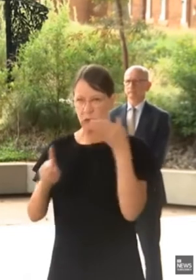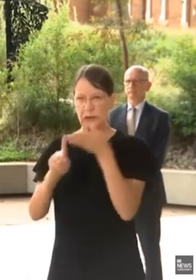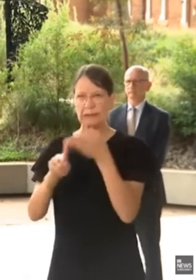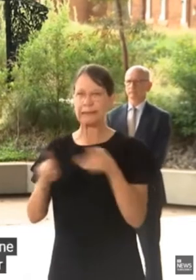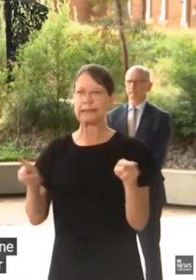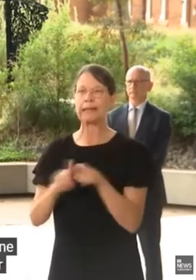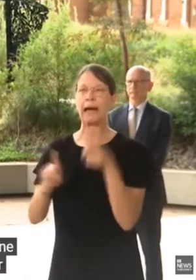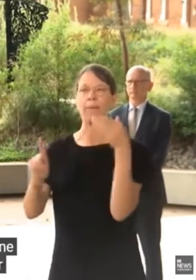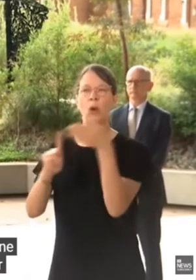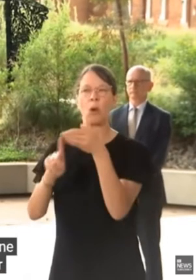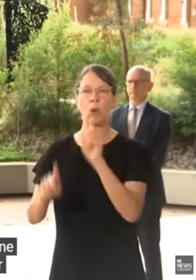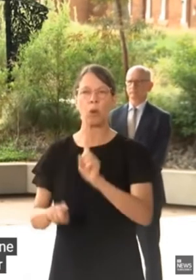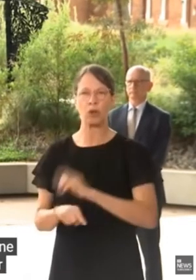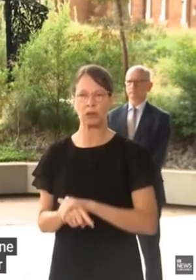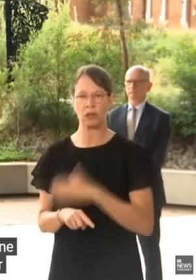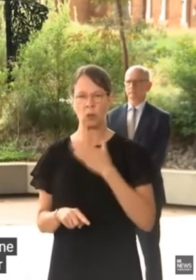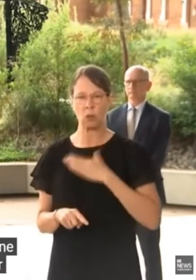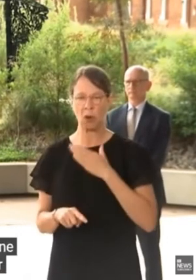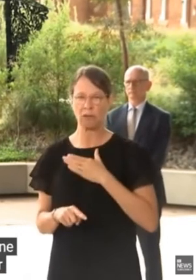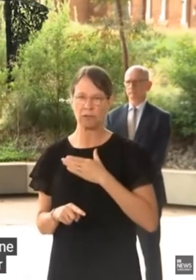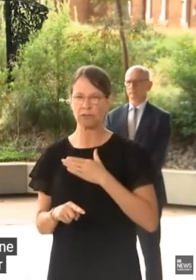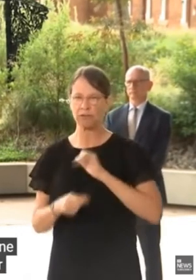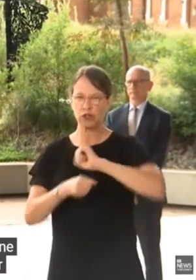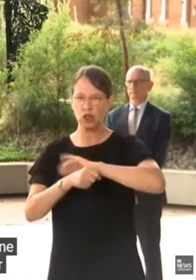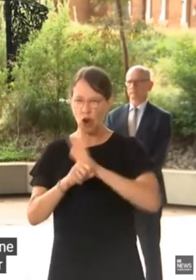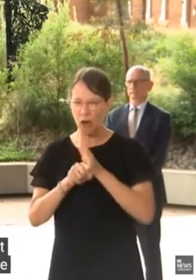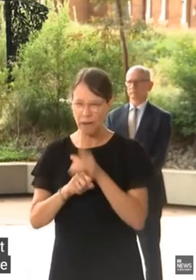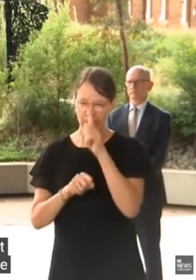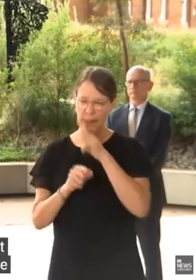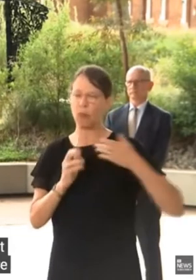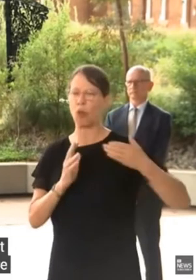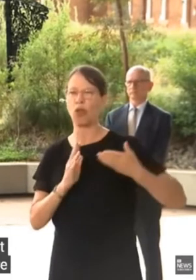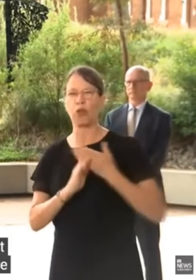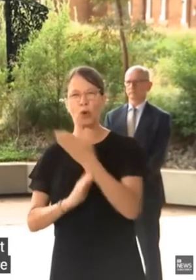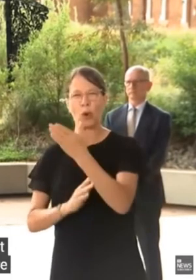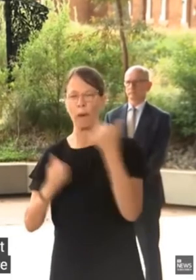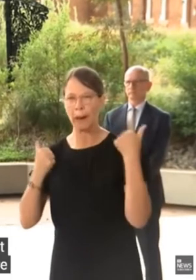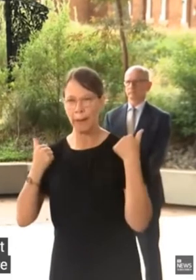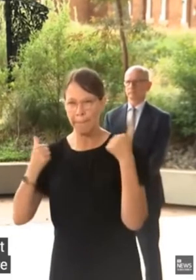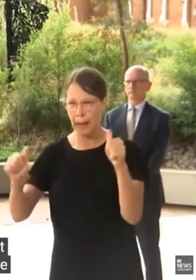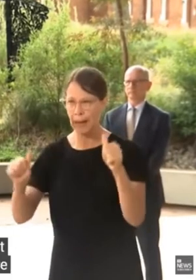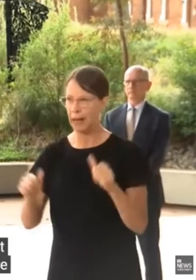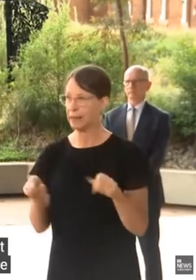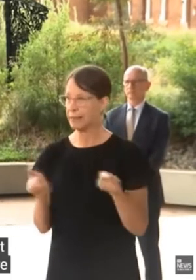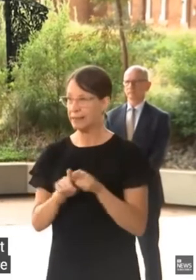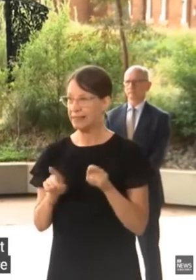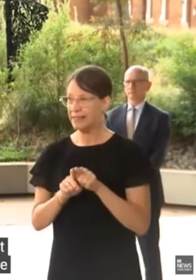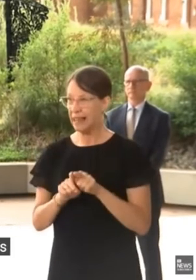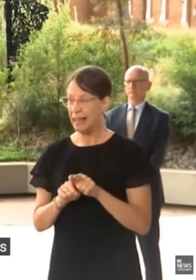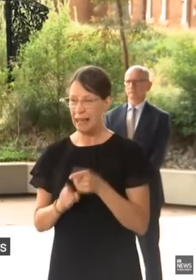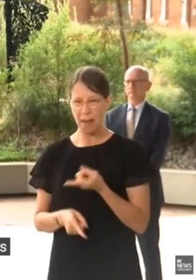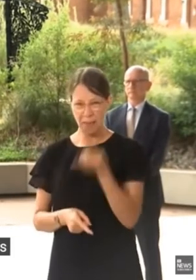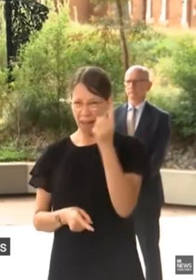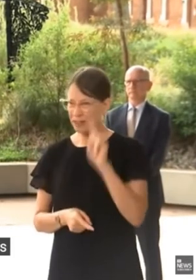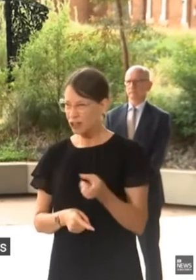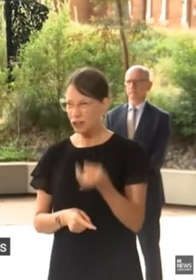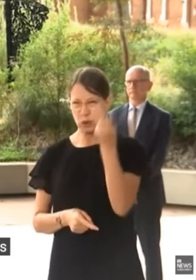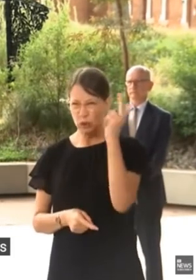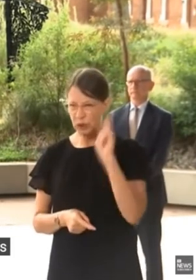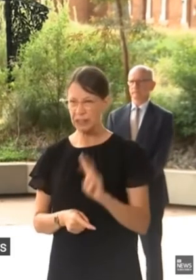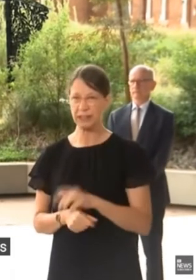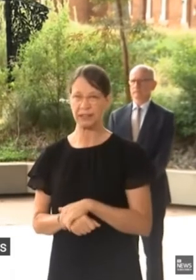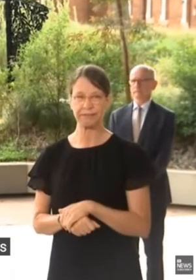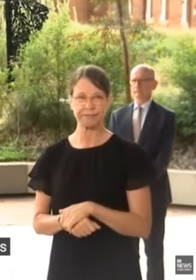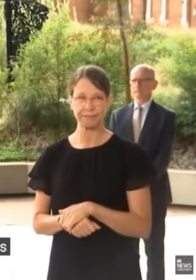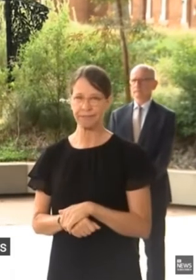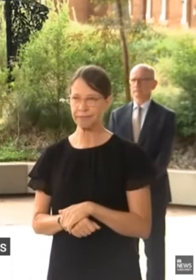one thing, and that's getting our people through this difficult period of time, just like we've done over the last 2 years. I've sat in cabinet meetings for 8